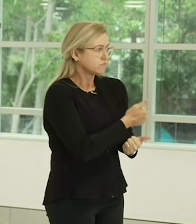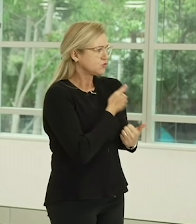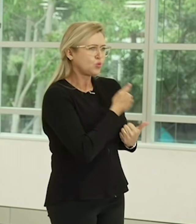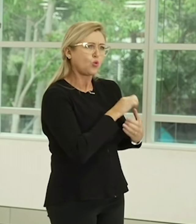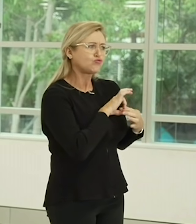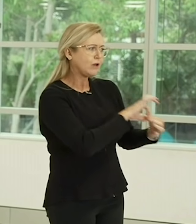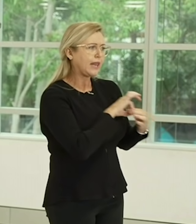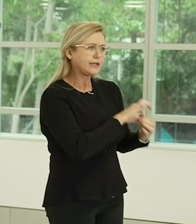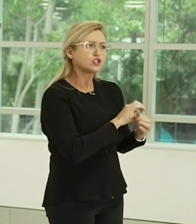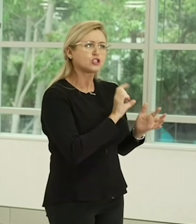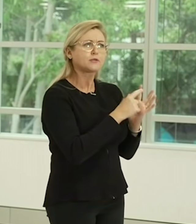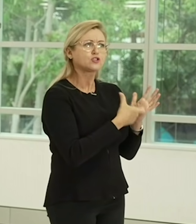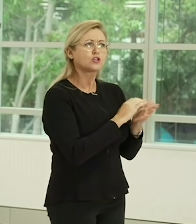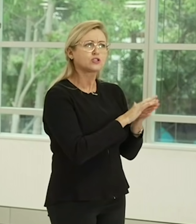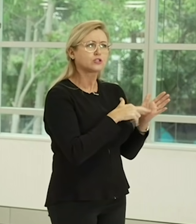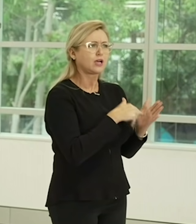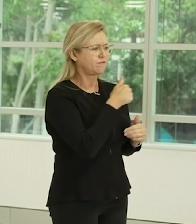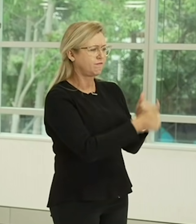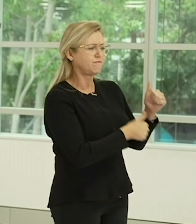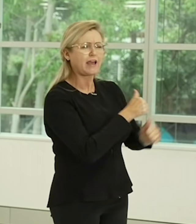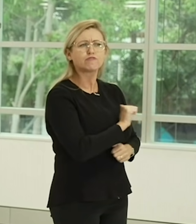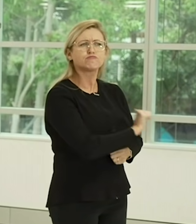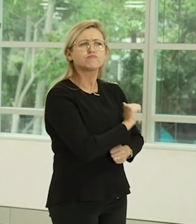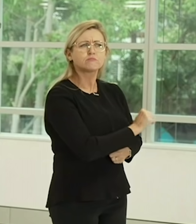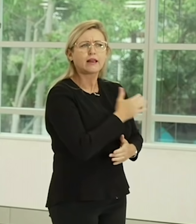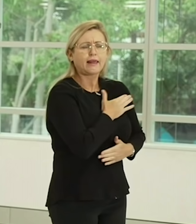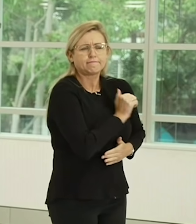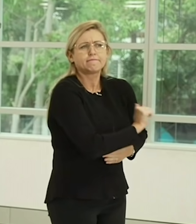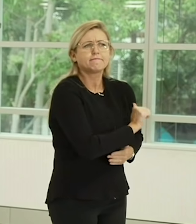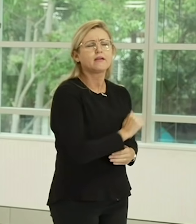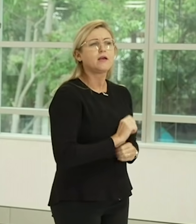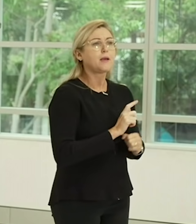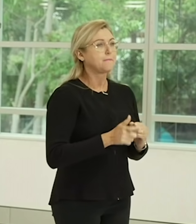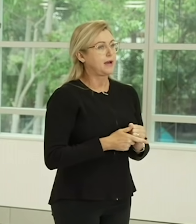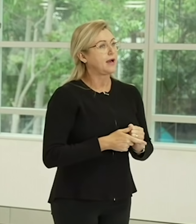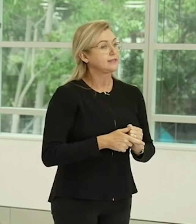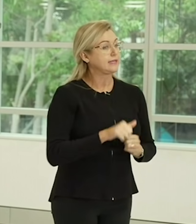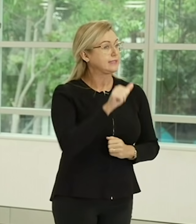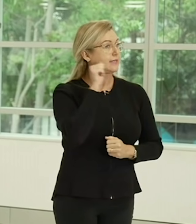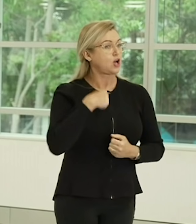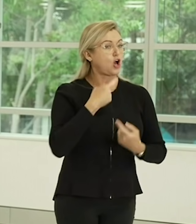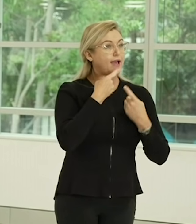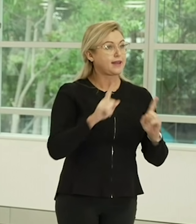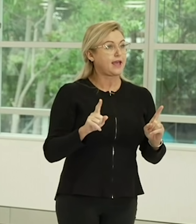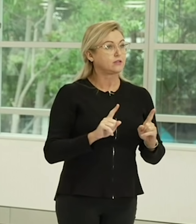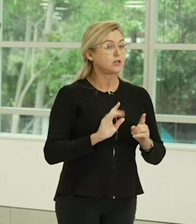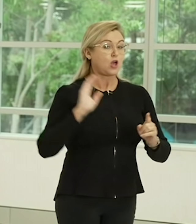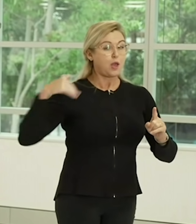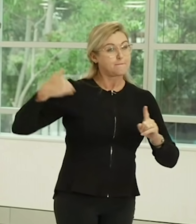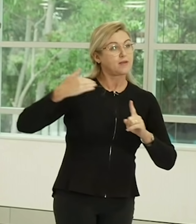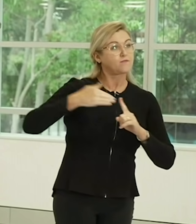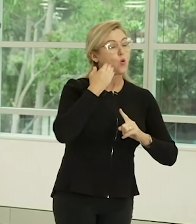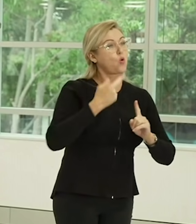have. But as I made the announcement yesterday, we are moving away from 11 a.m. press